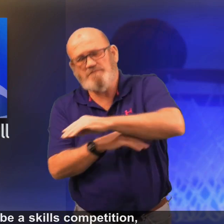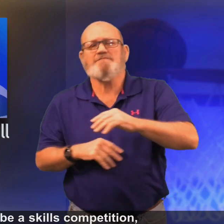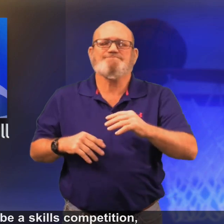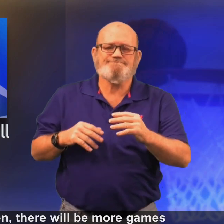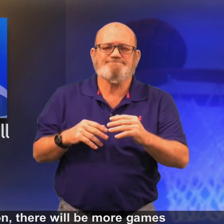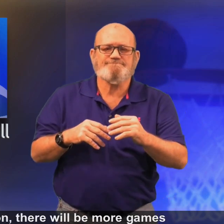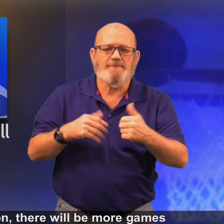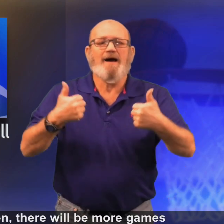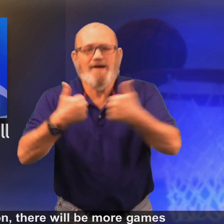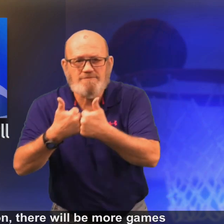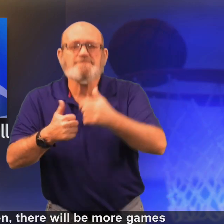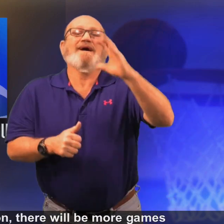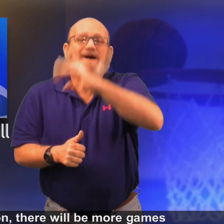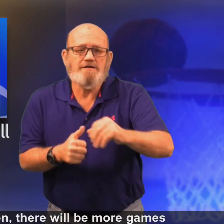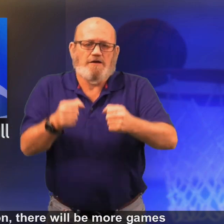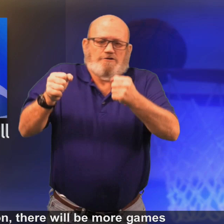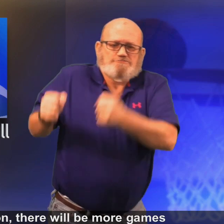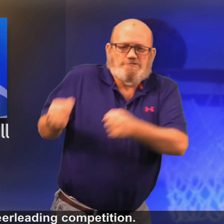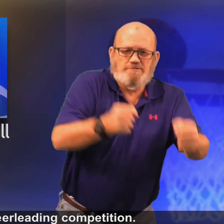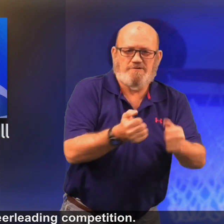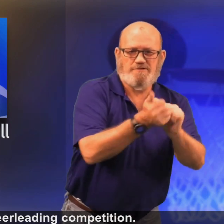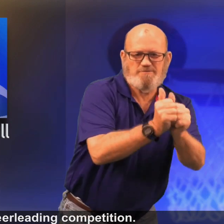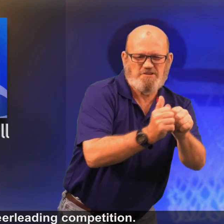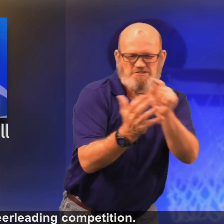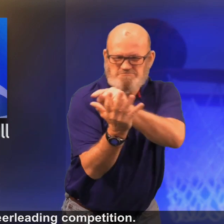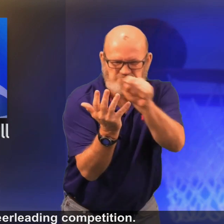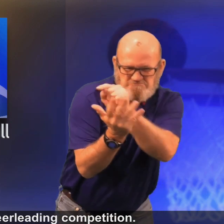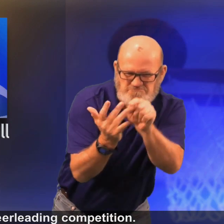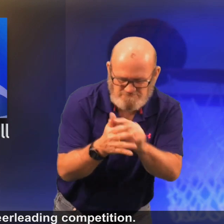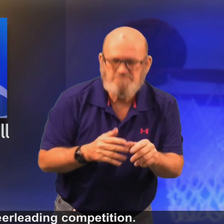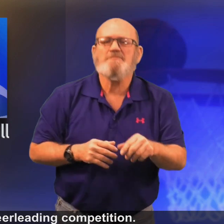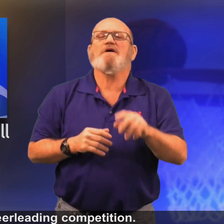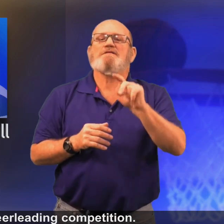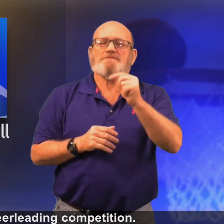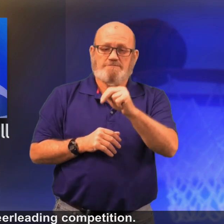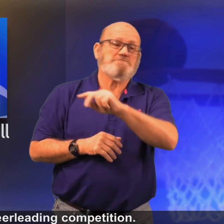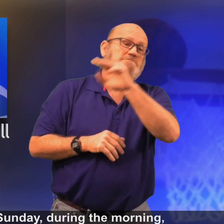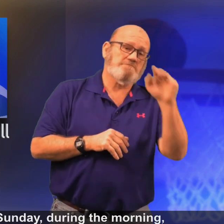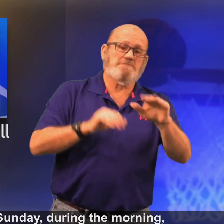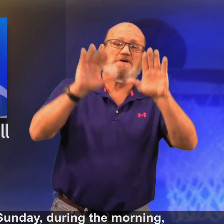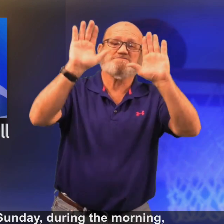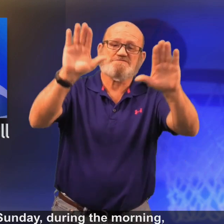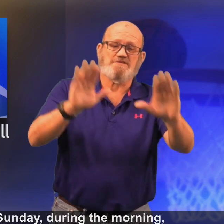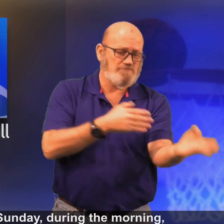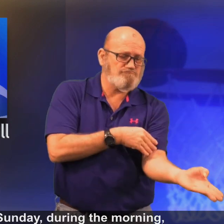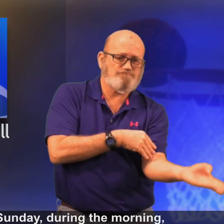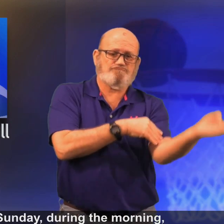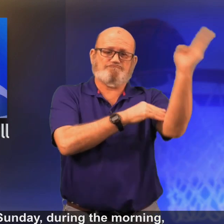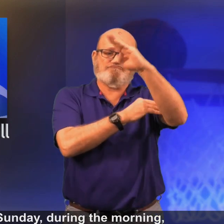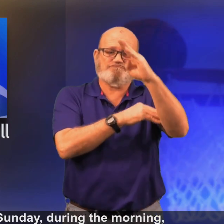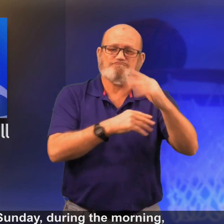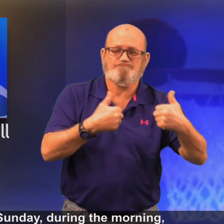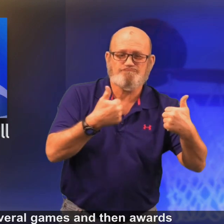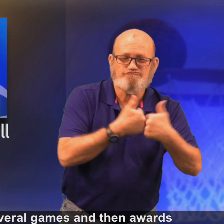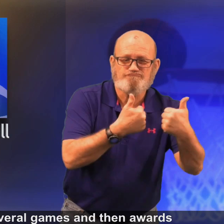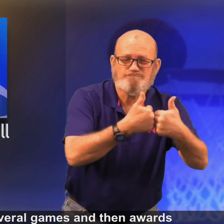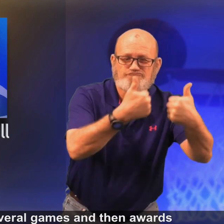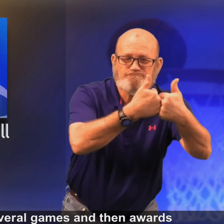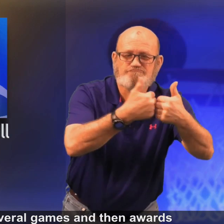In the afternoon, there will be more games and a cheerleading competition. And then on Sunday during the morning, there will be